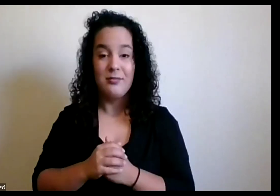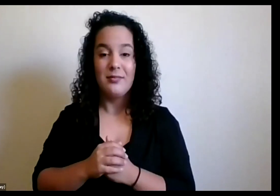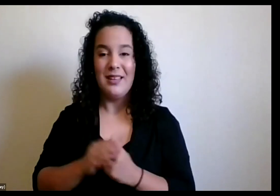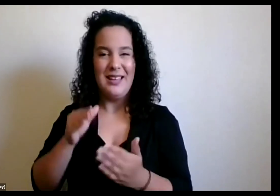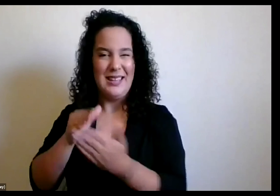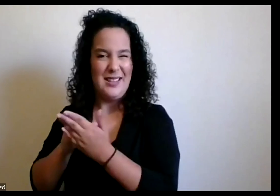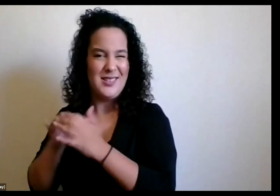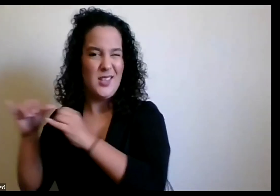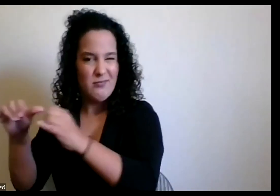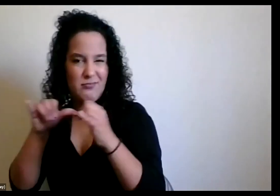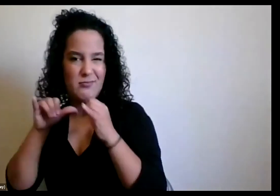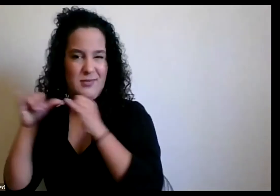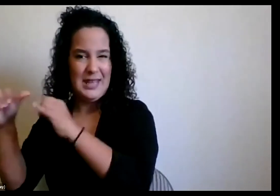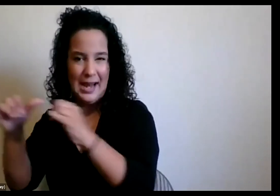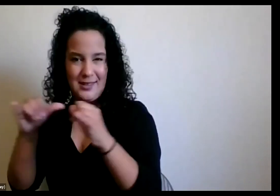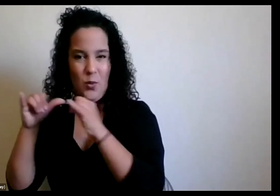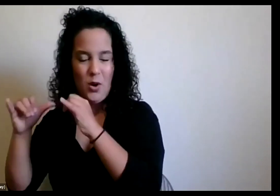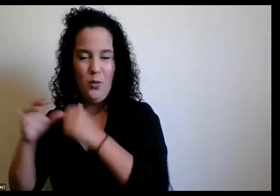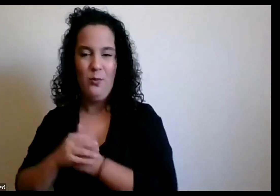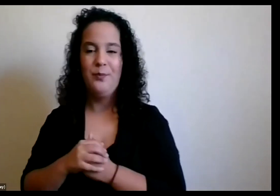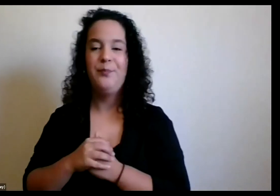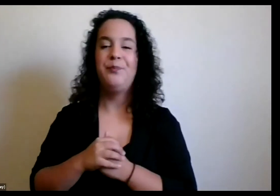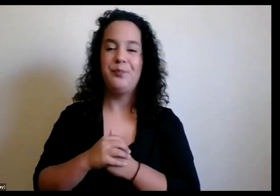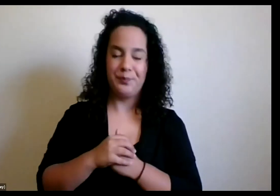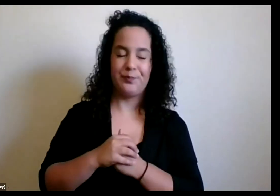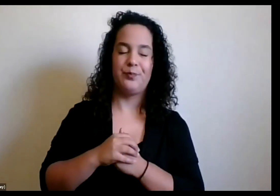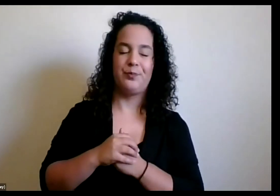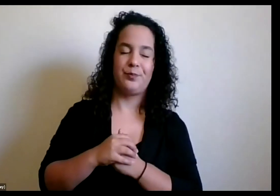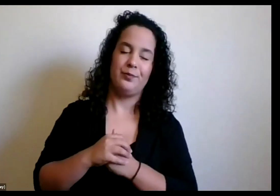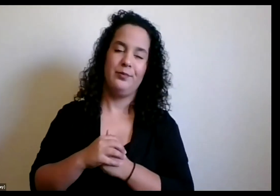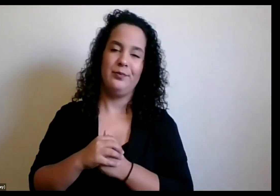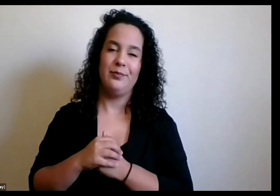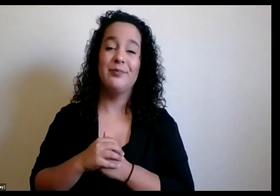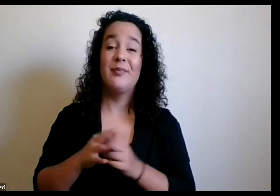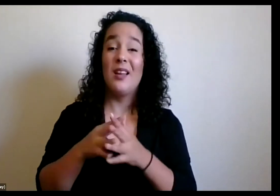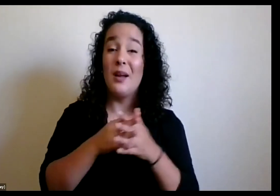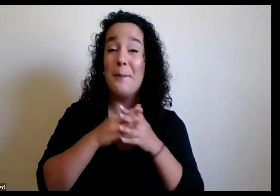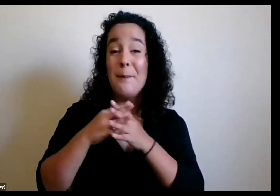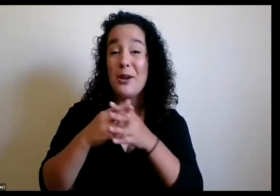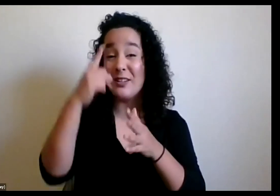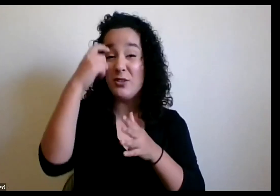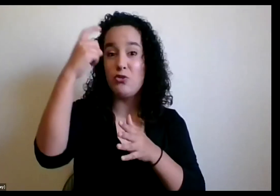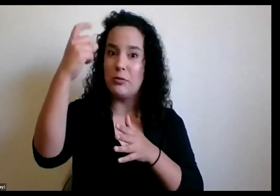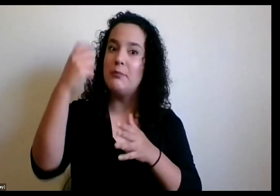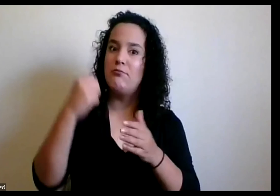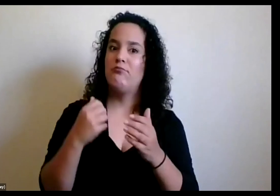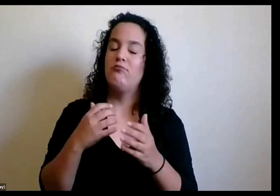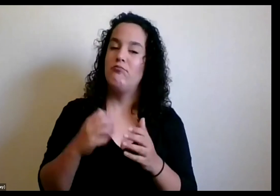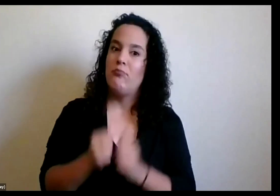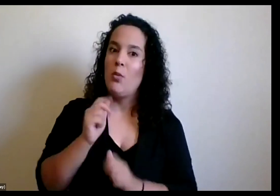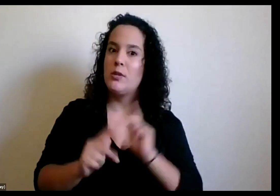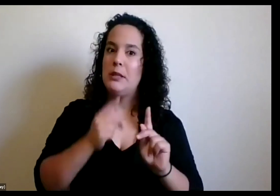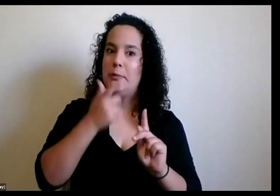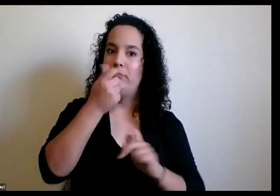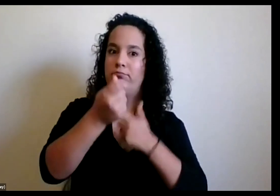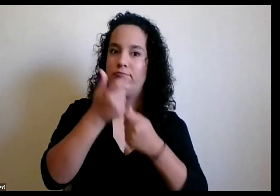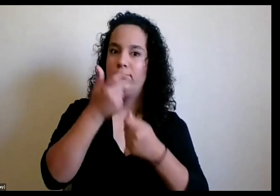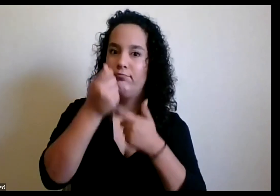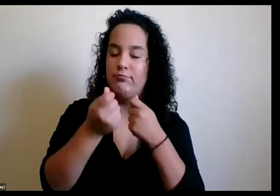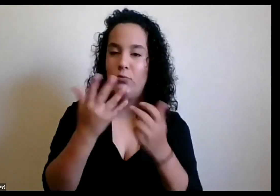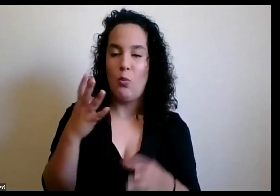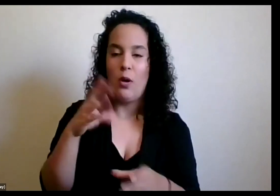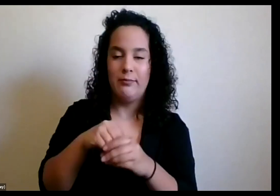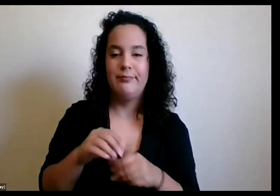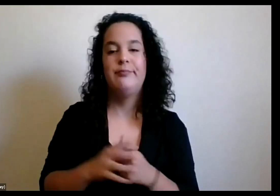that the standard American dream frame is the most appealing. I don't think it will be, but that we're just using as a control group,